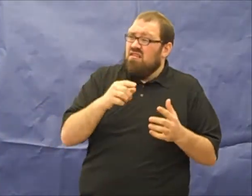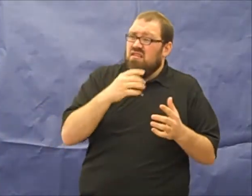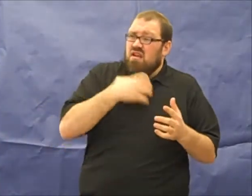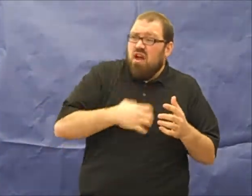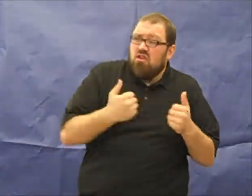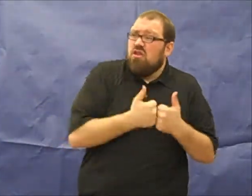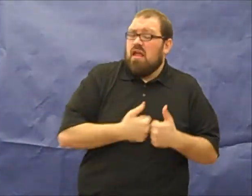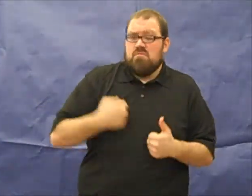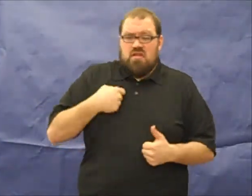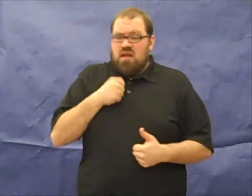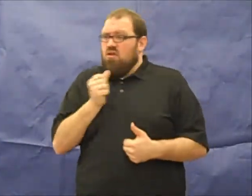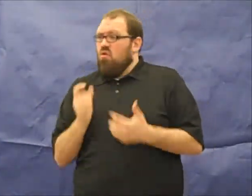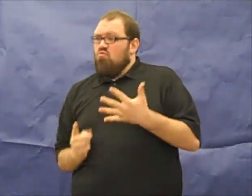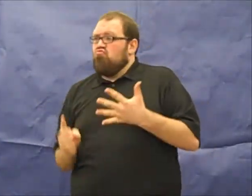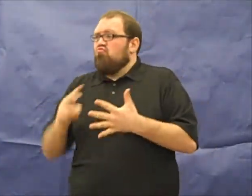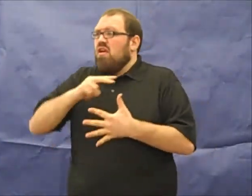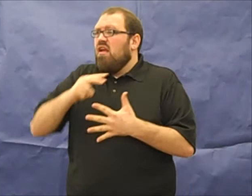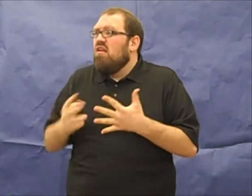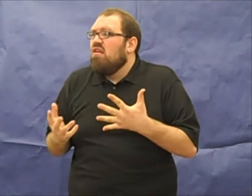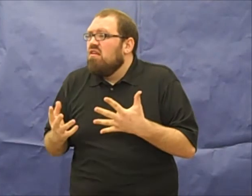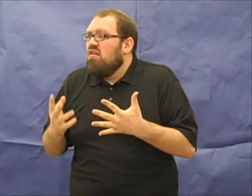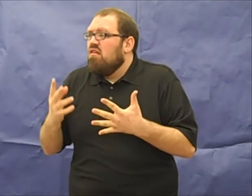rate the truth from you?